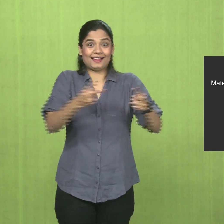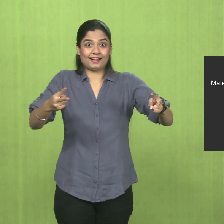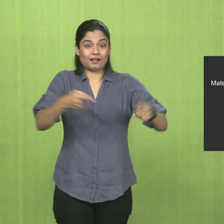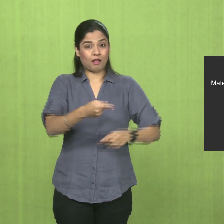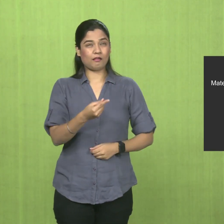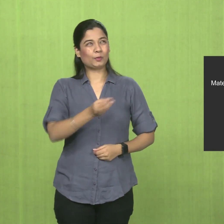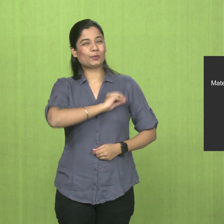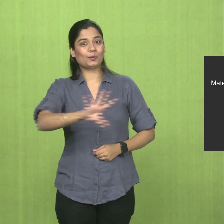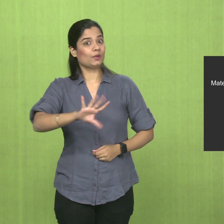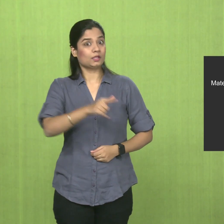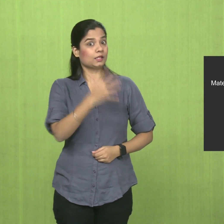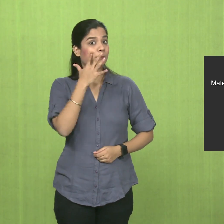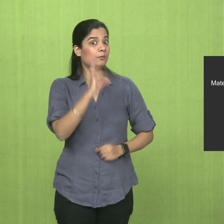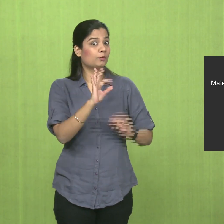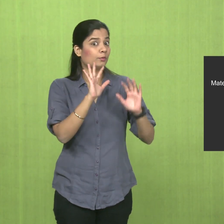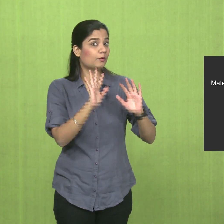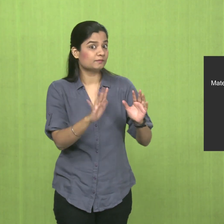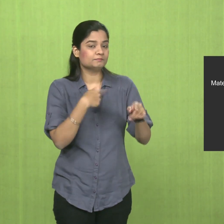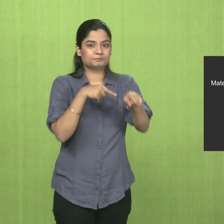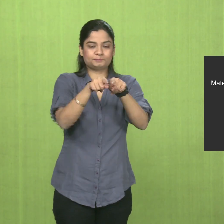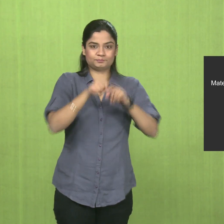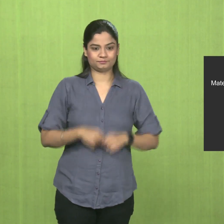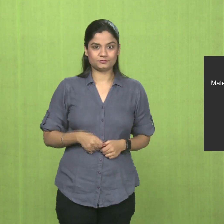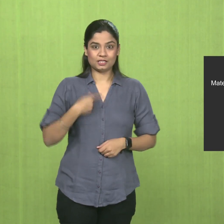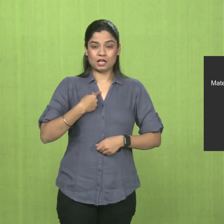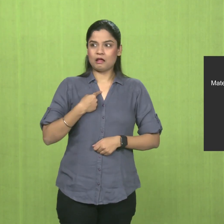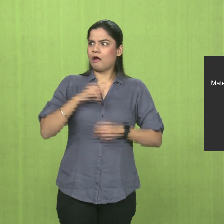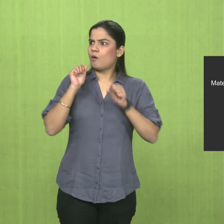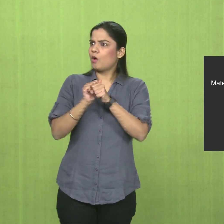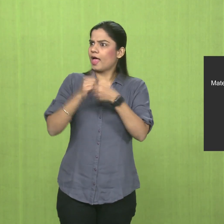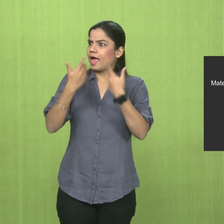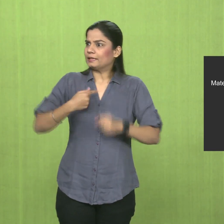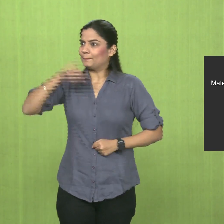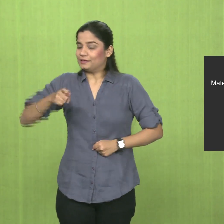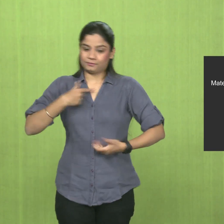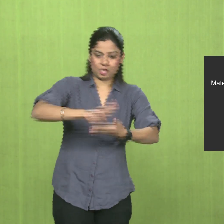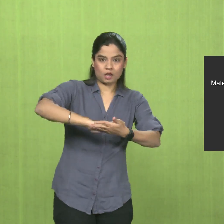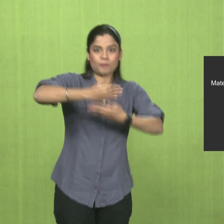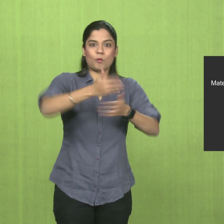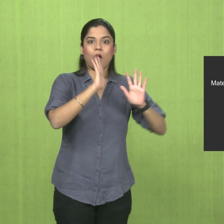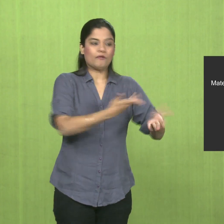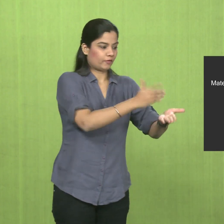internet, all these things are very important. We can't work without it in this time. Anything